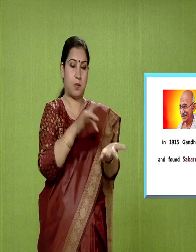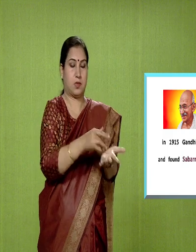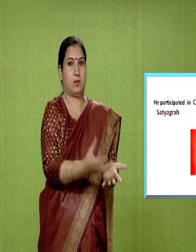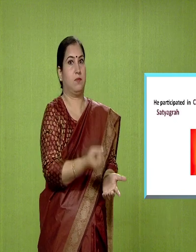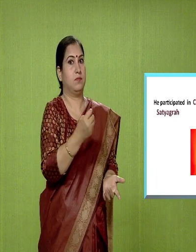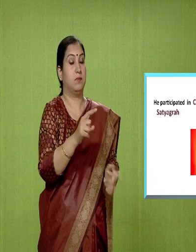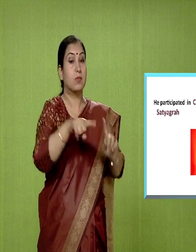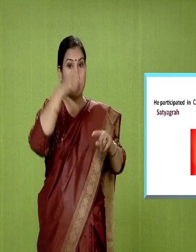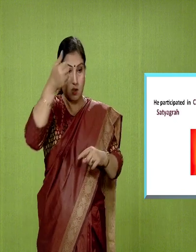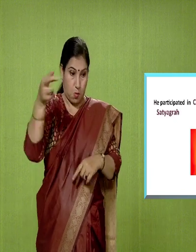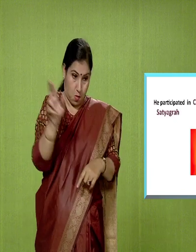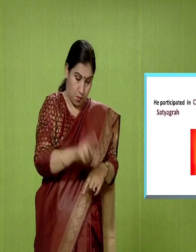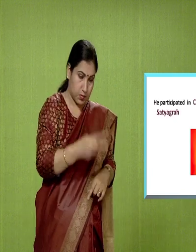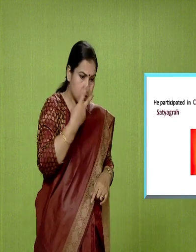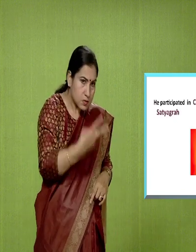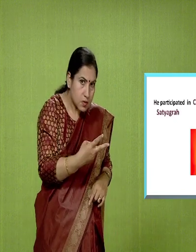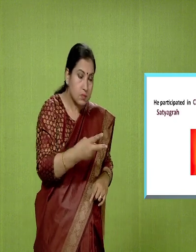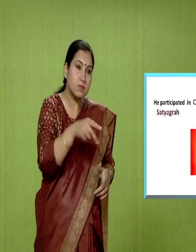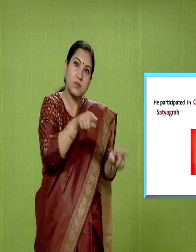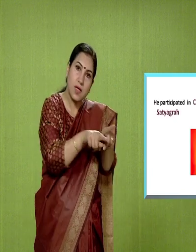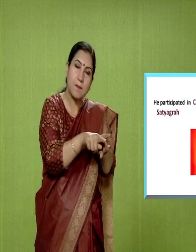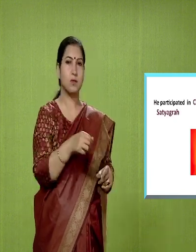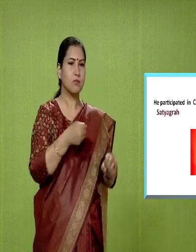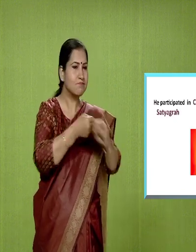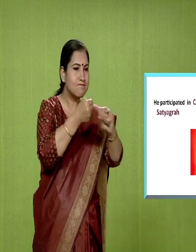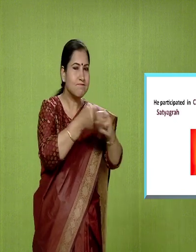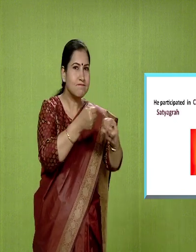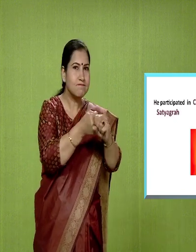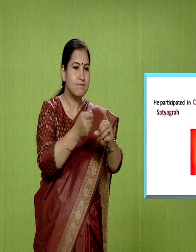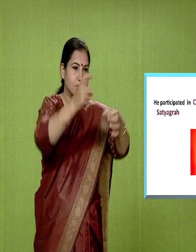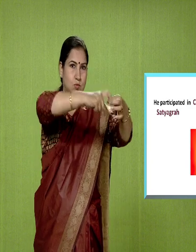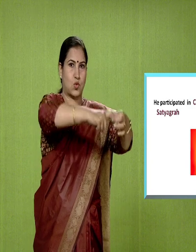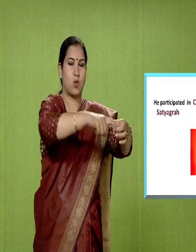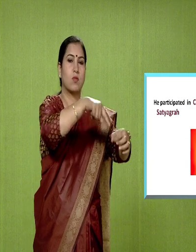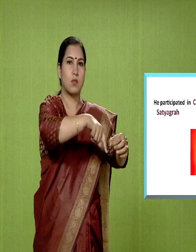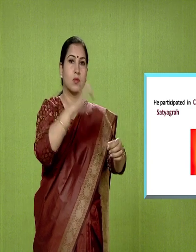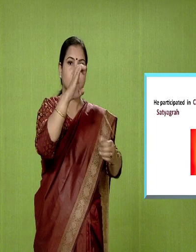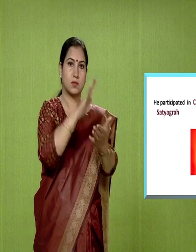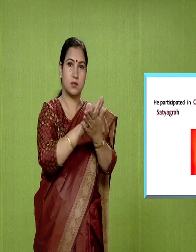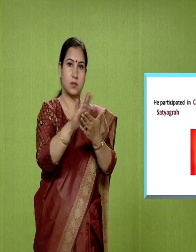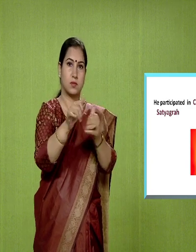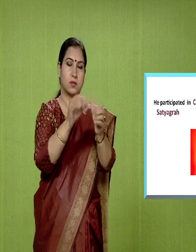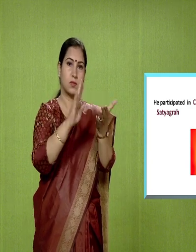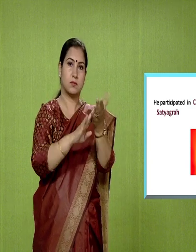On coming back to India, he participated in the Champaran Satyagraha.